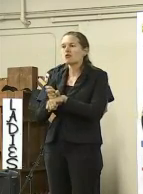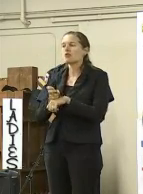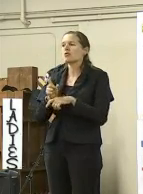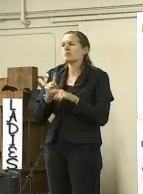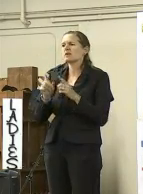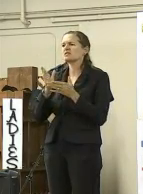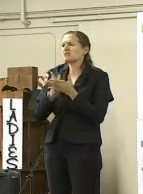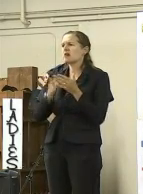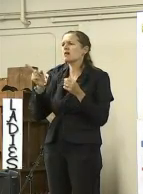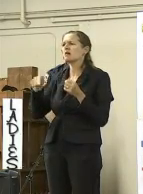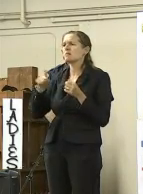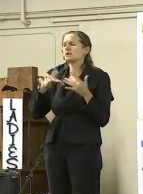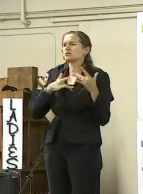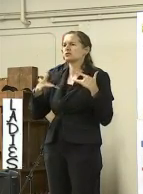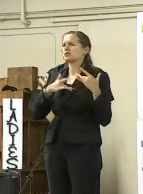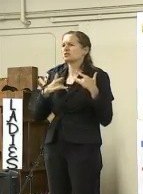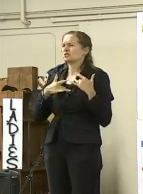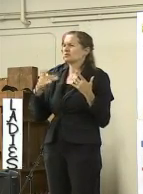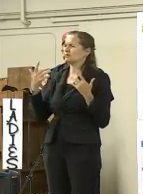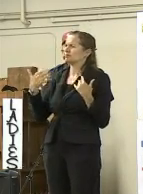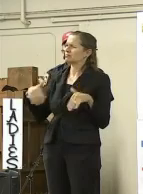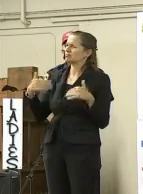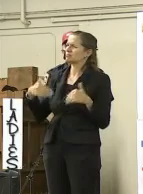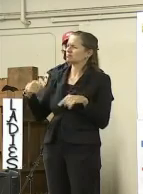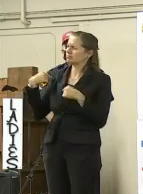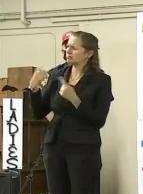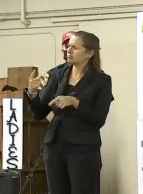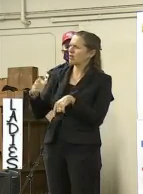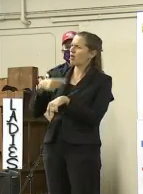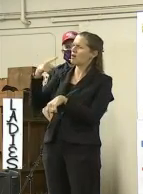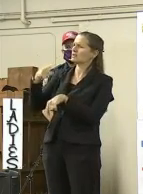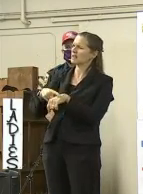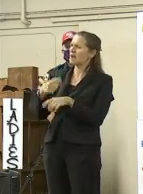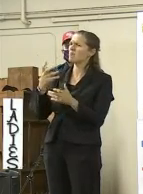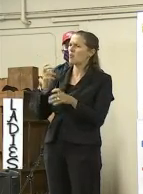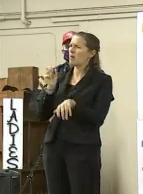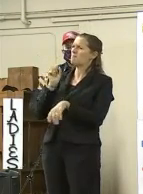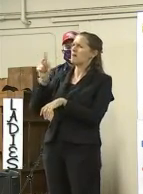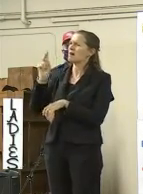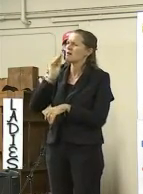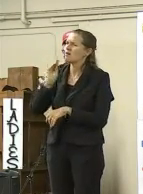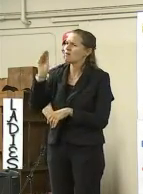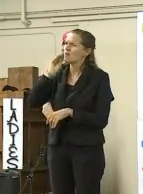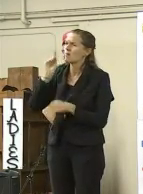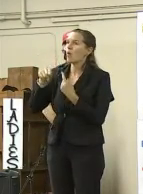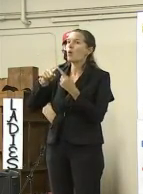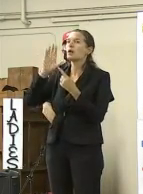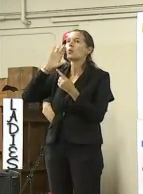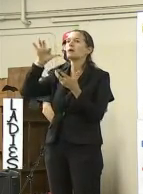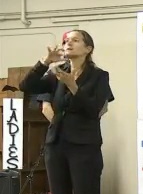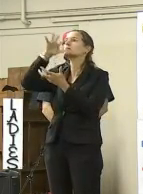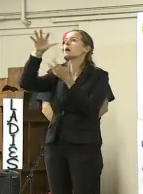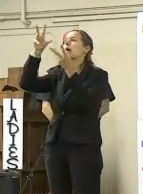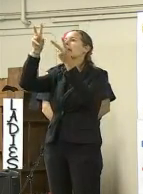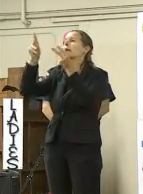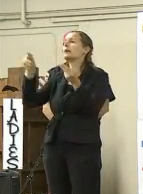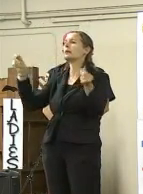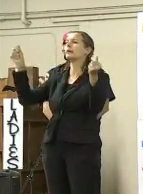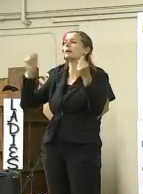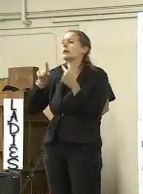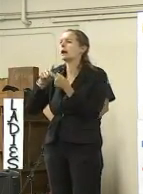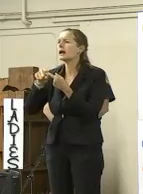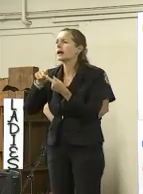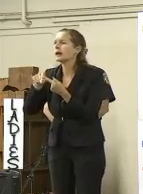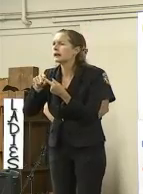concerned about the time that it takes and can you get back into your home and when will the smoke clear. I assure you